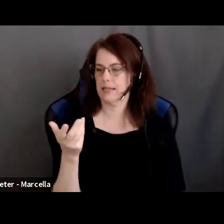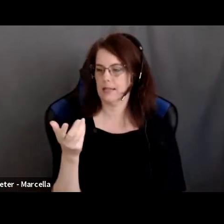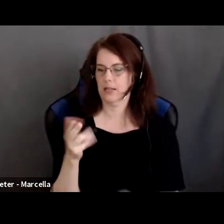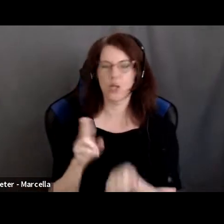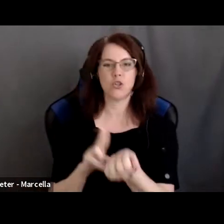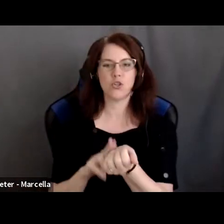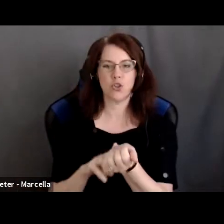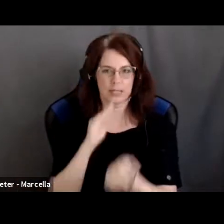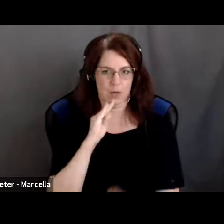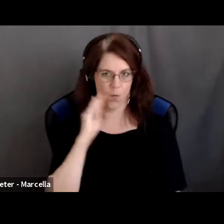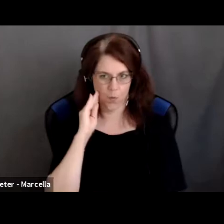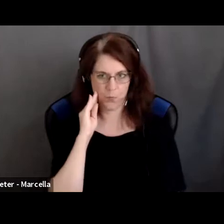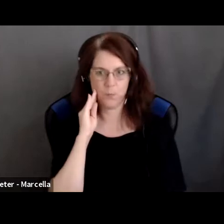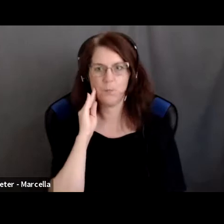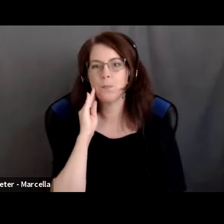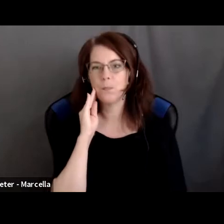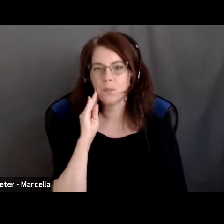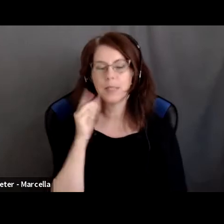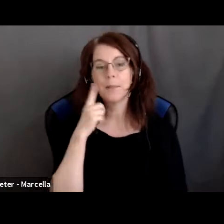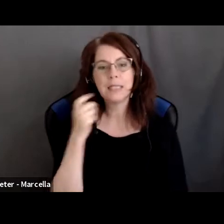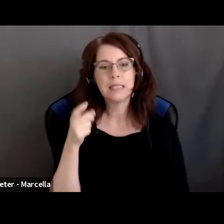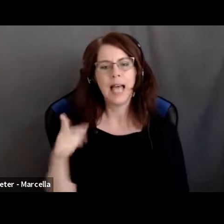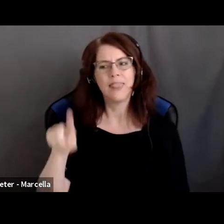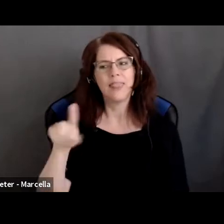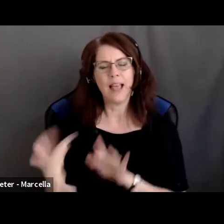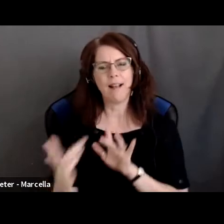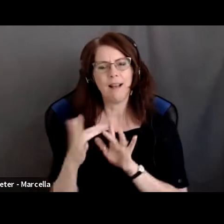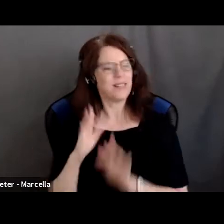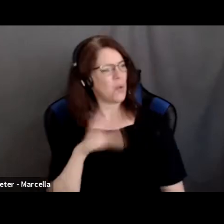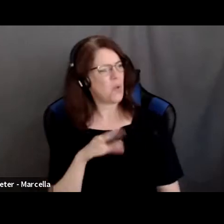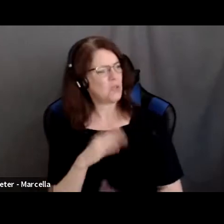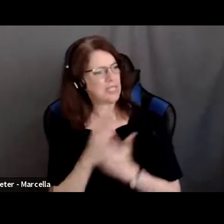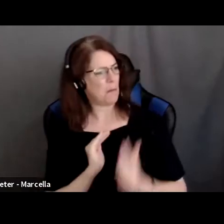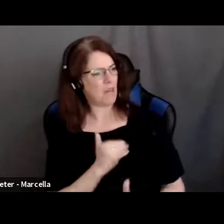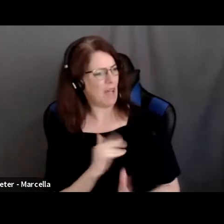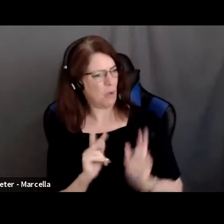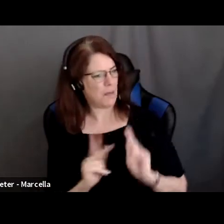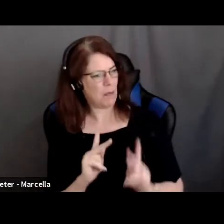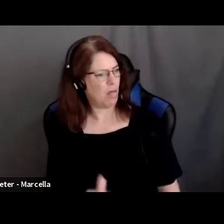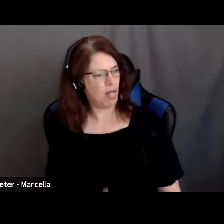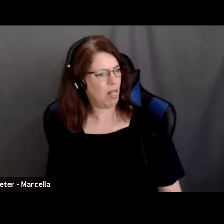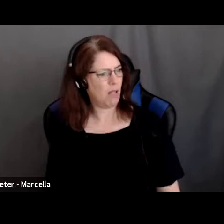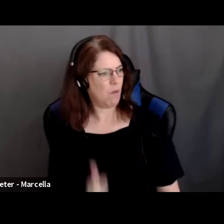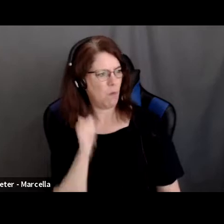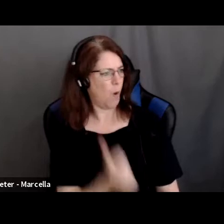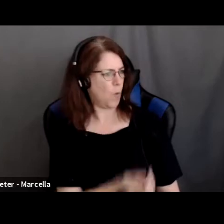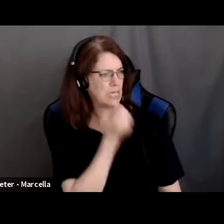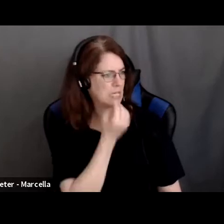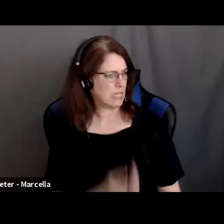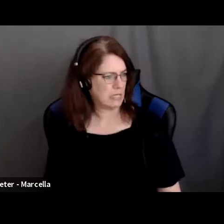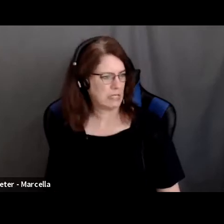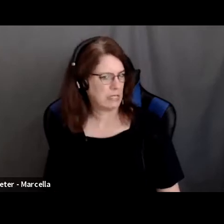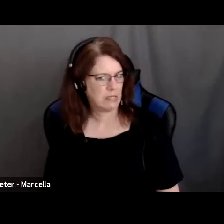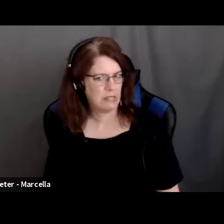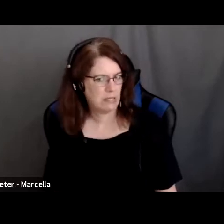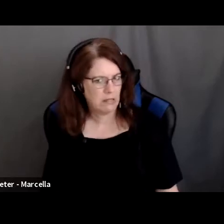nursing home because they had contacted us saying that, well, you know, some of our residents just aren't eating. They're,